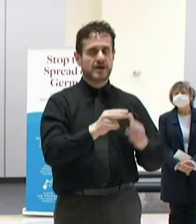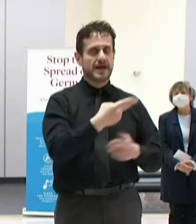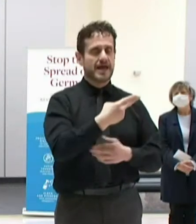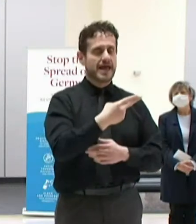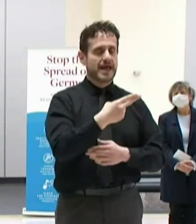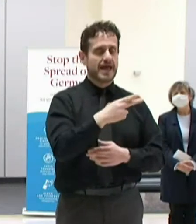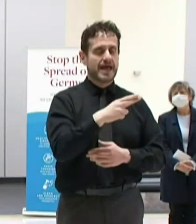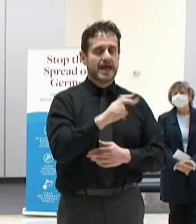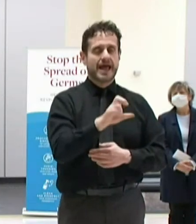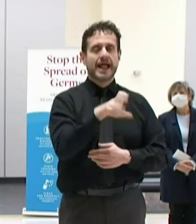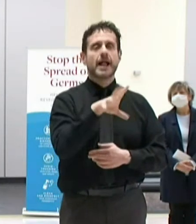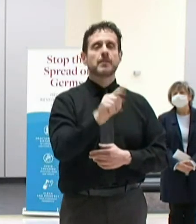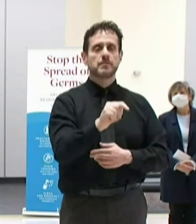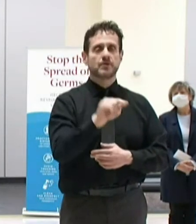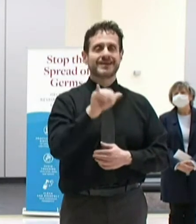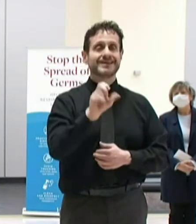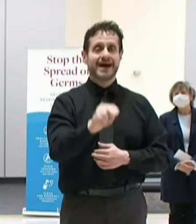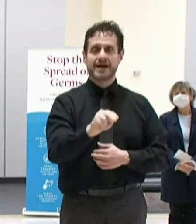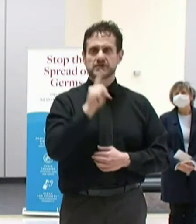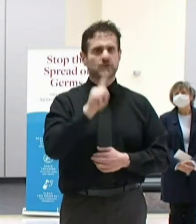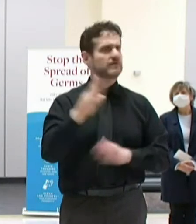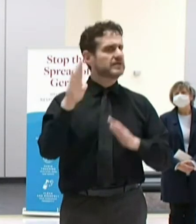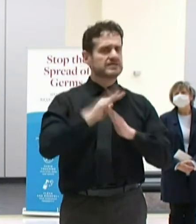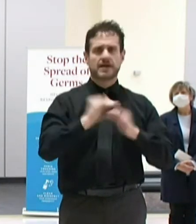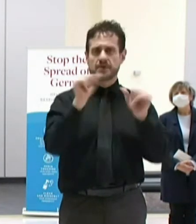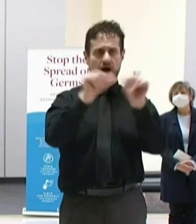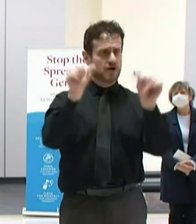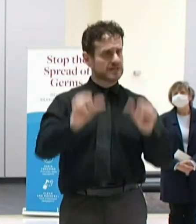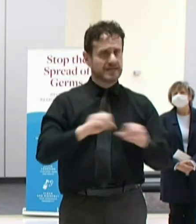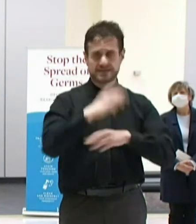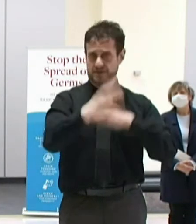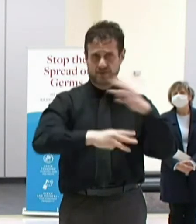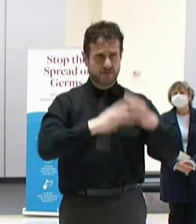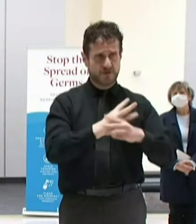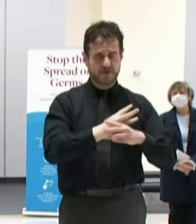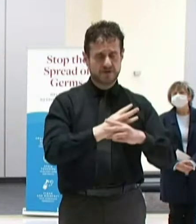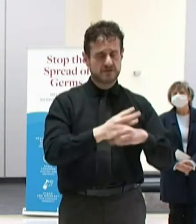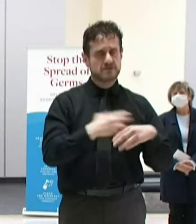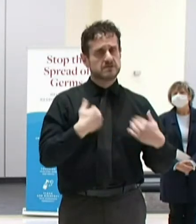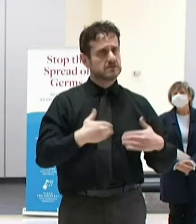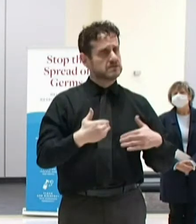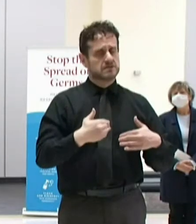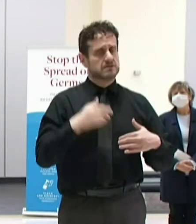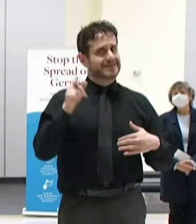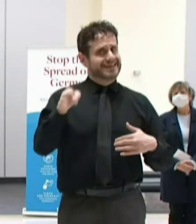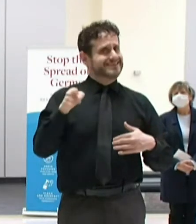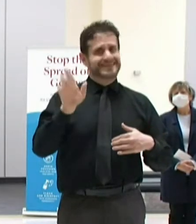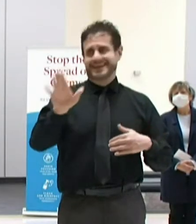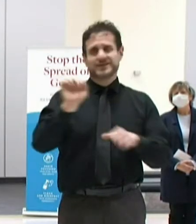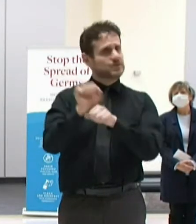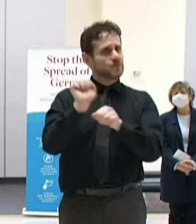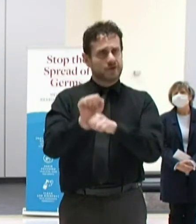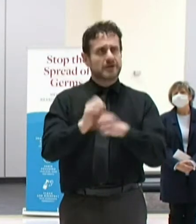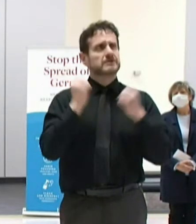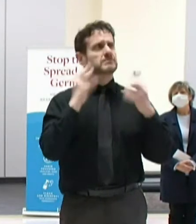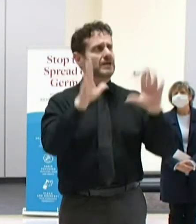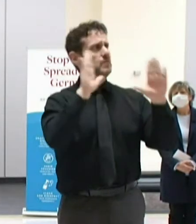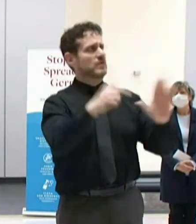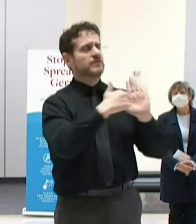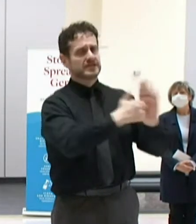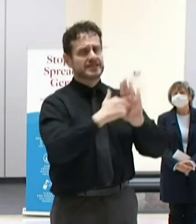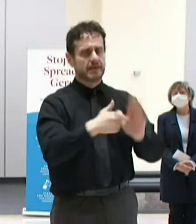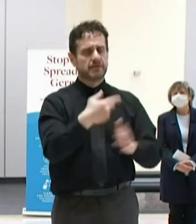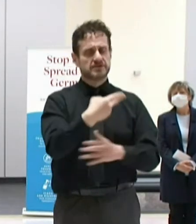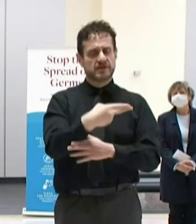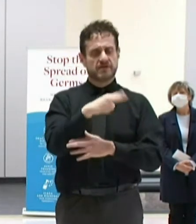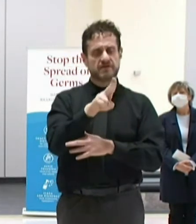Jahn is one of the great architects in the world. And there are so many examples of the great work that he's done. And